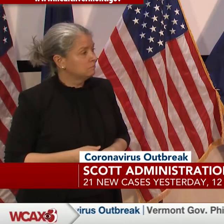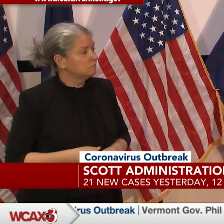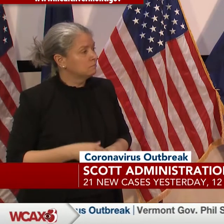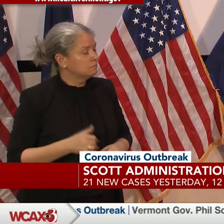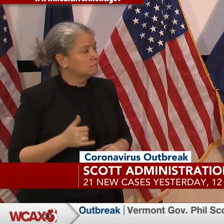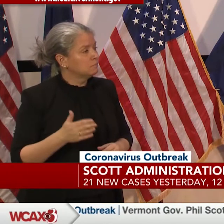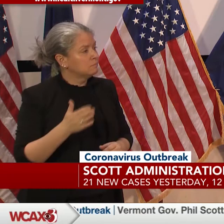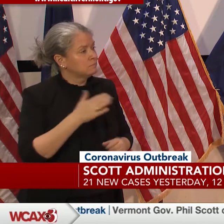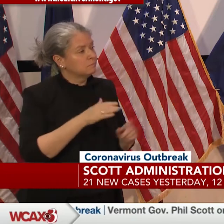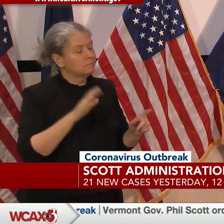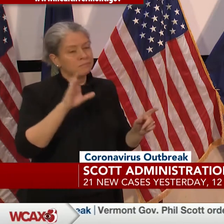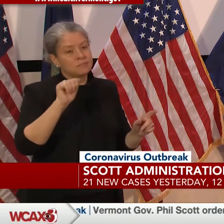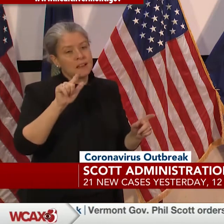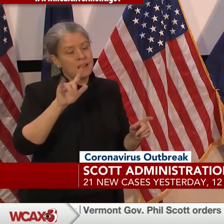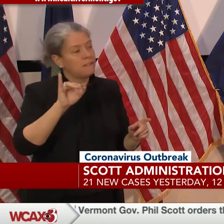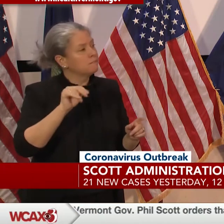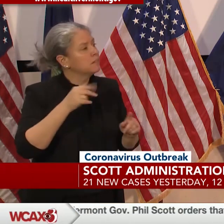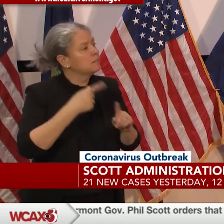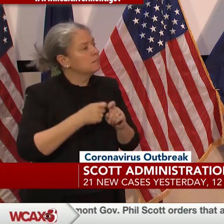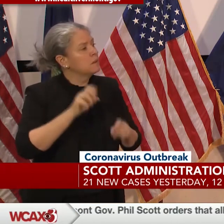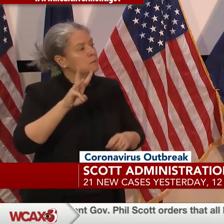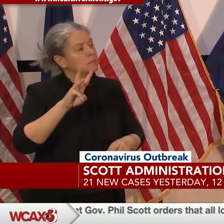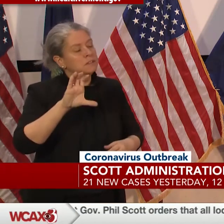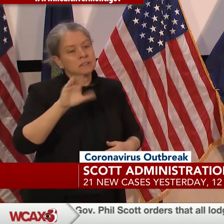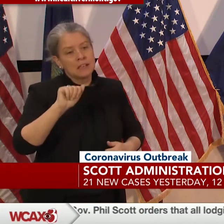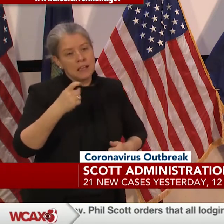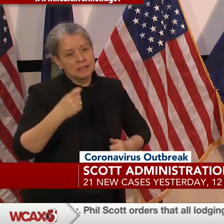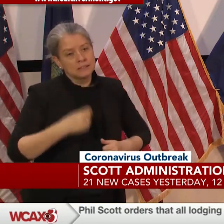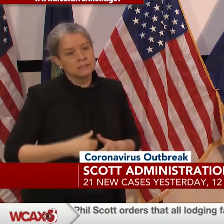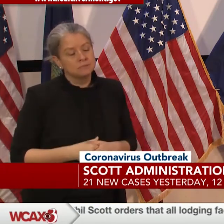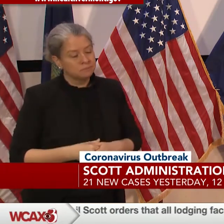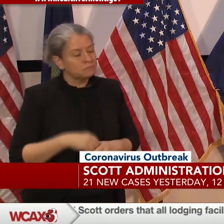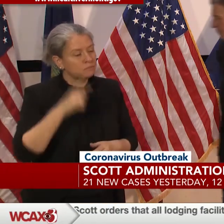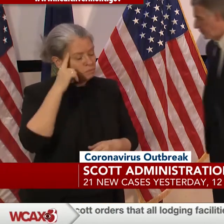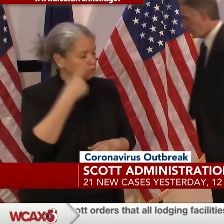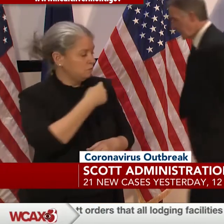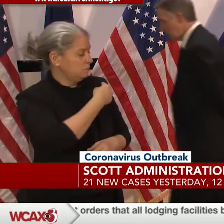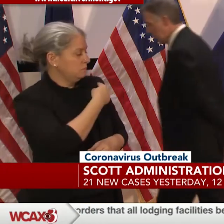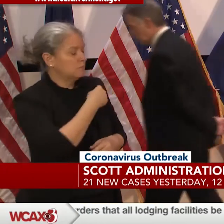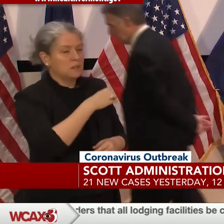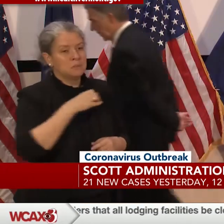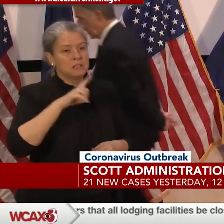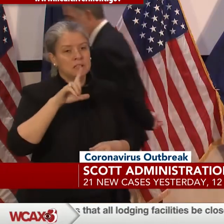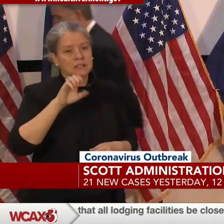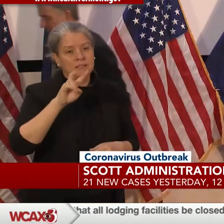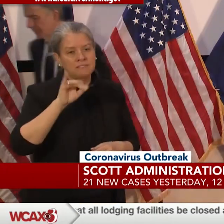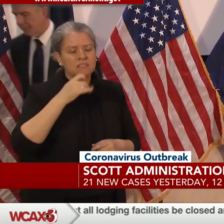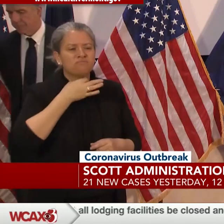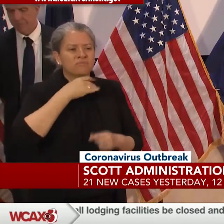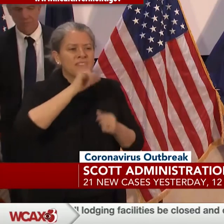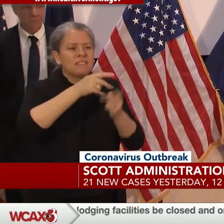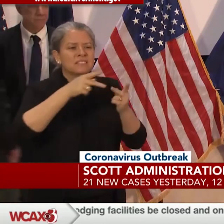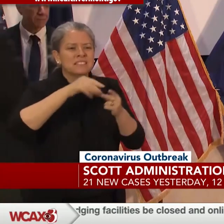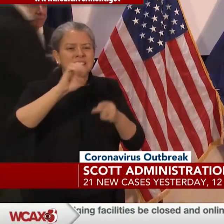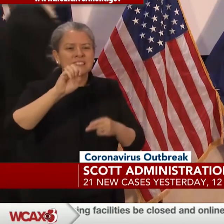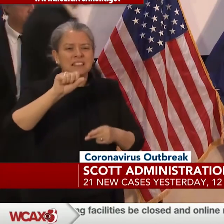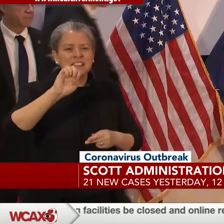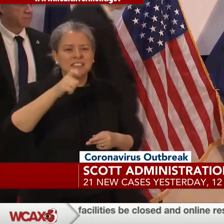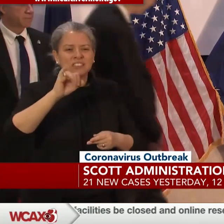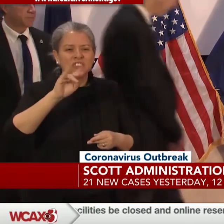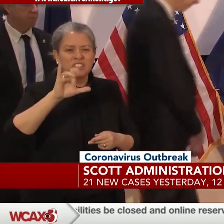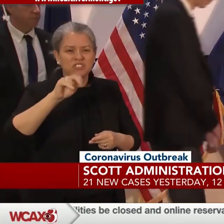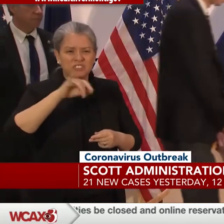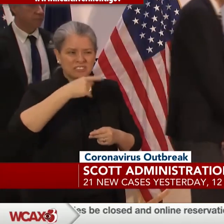Kevin? Okay, perfect. So probably a question for Commissioner Levine. So regarding that facility in Essex, how many people